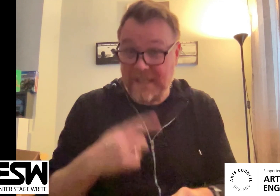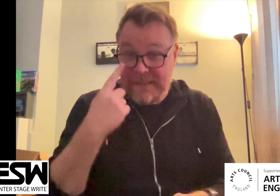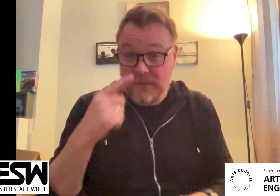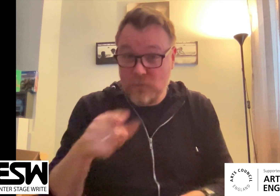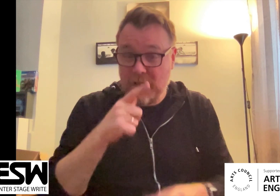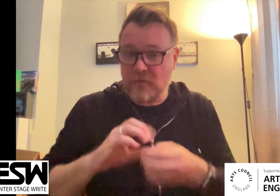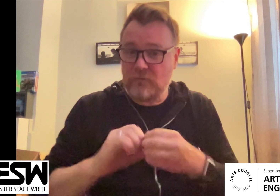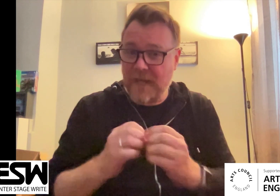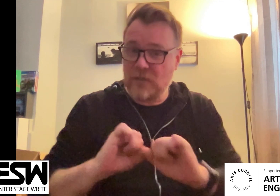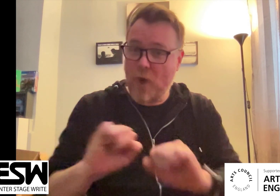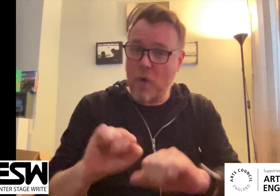happening, what happened to Tom.